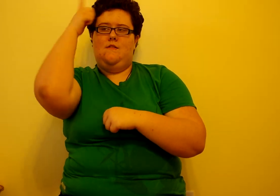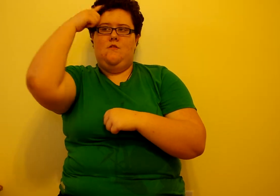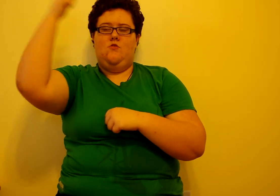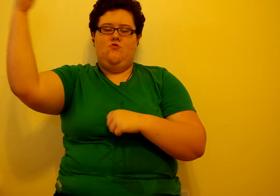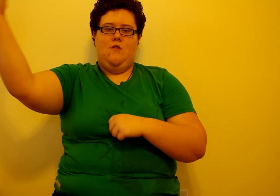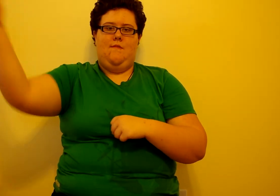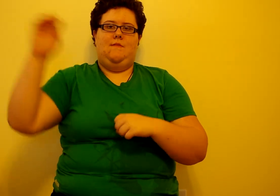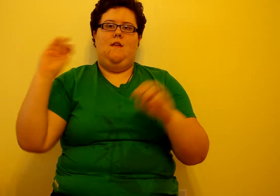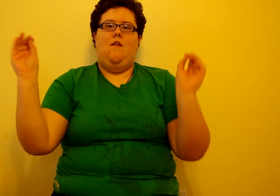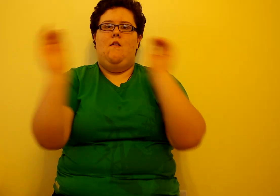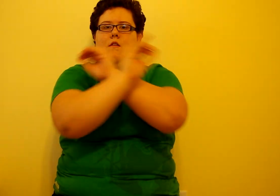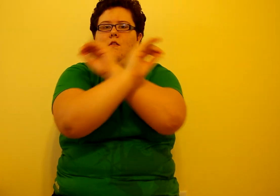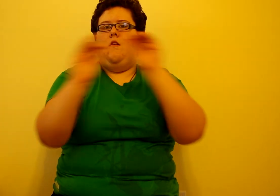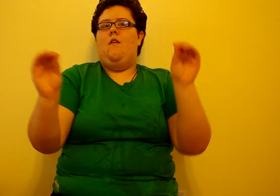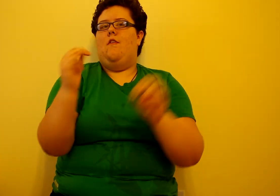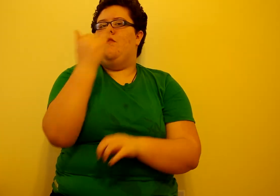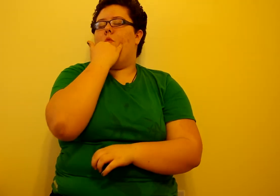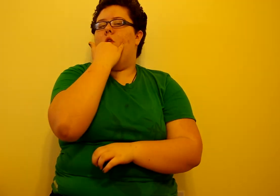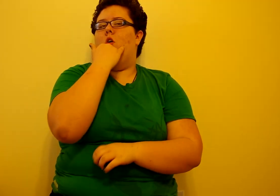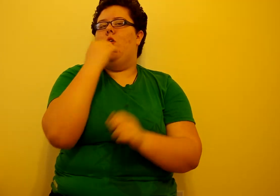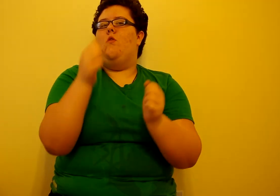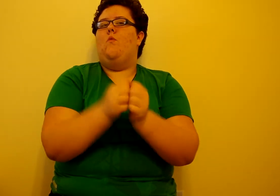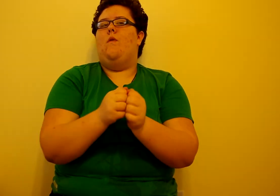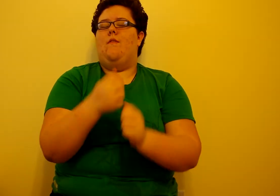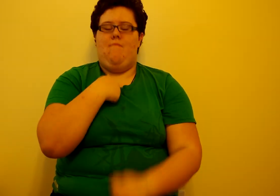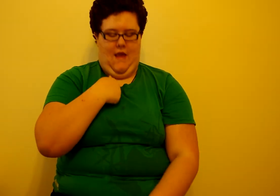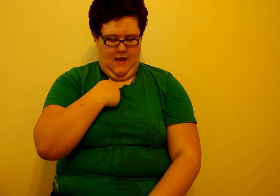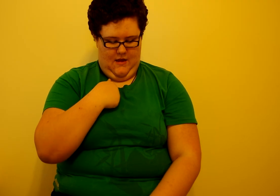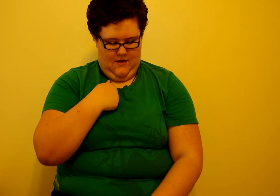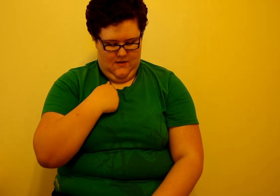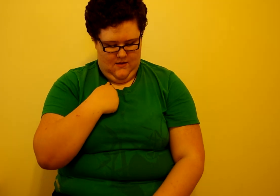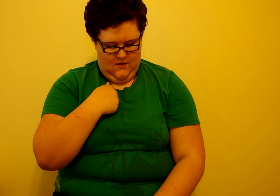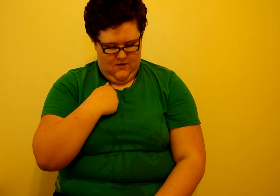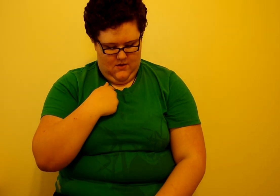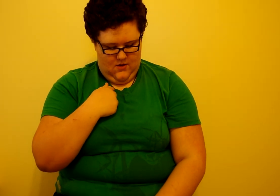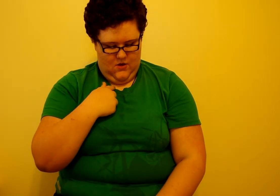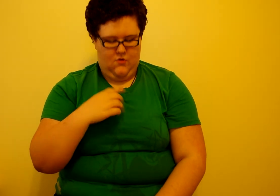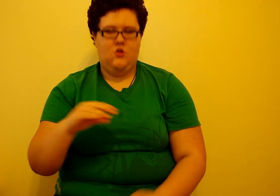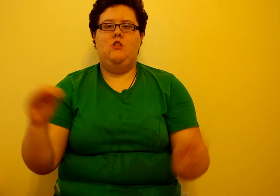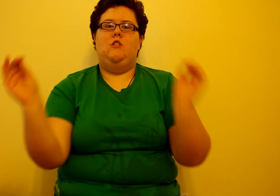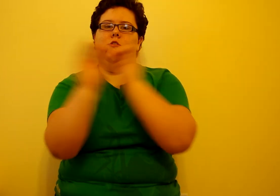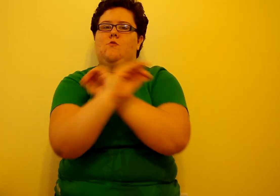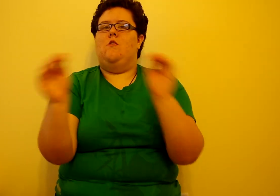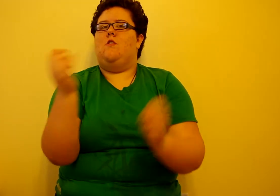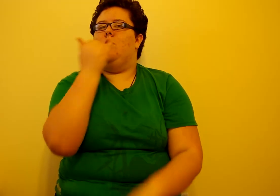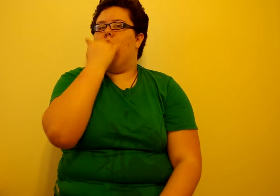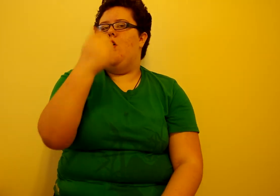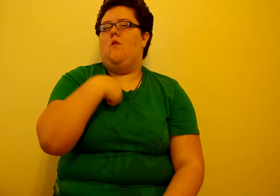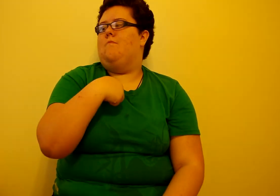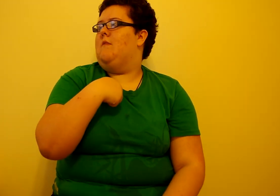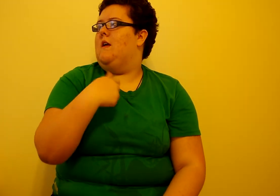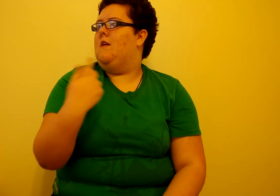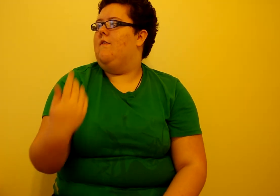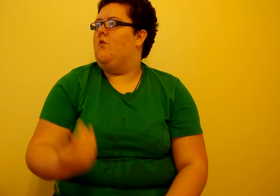past dreams. Nothing wrong with me. You could just do nothing wrong me if you